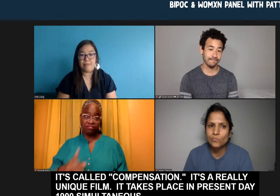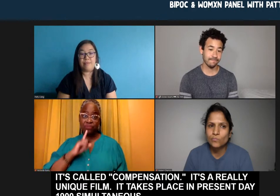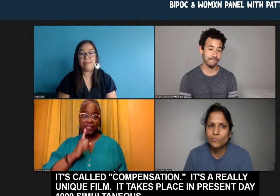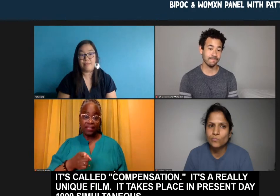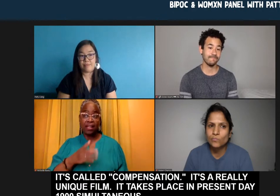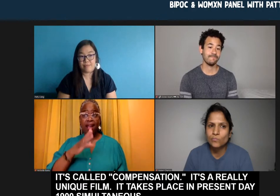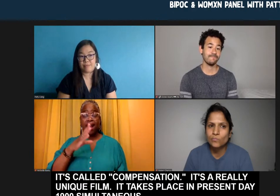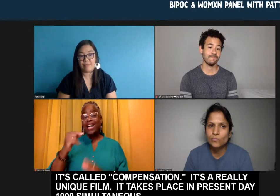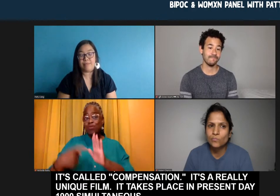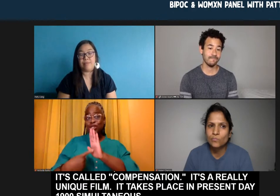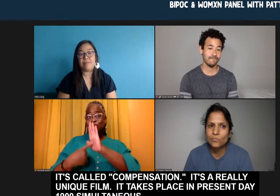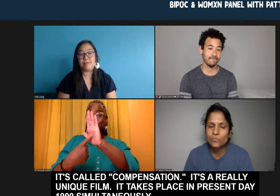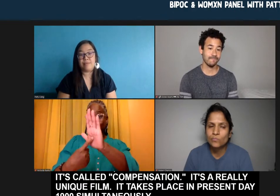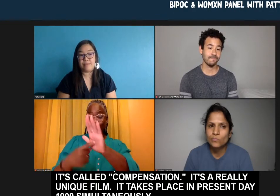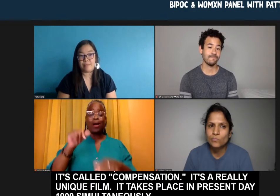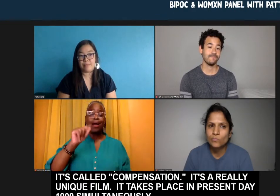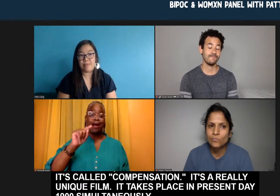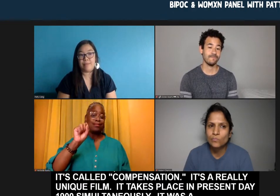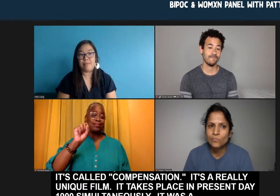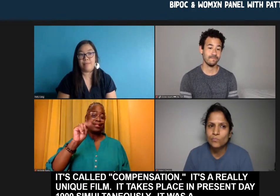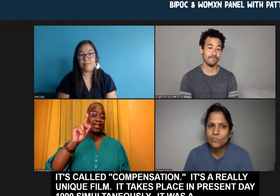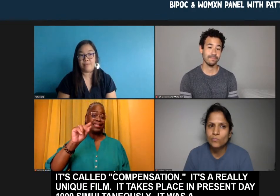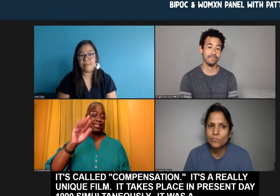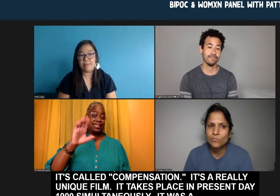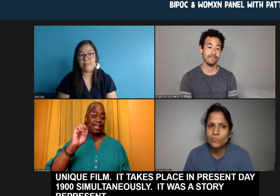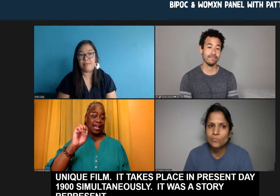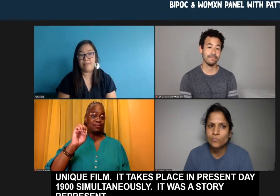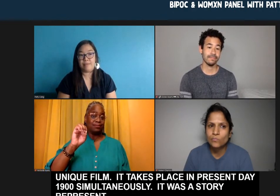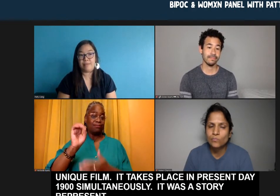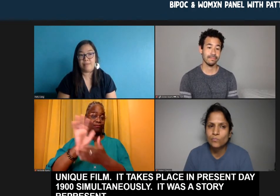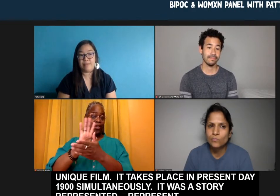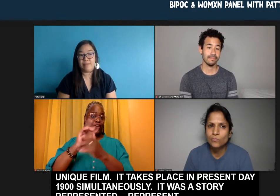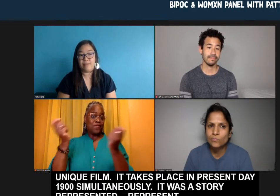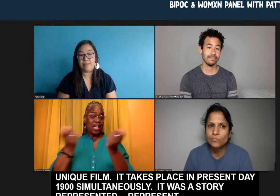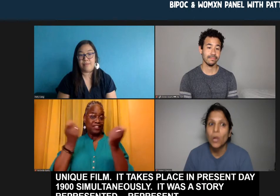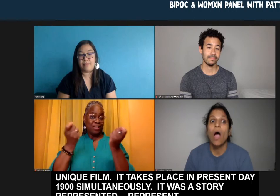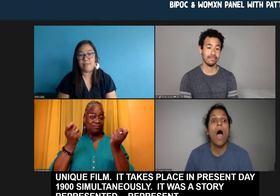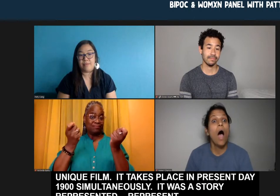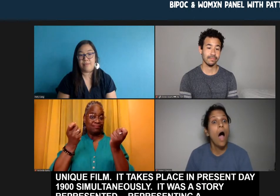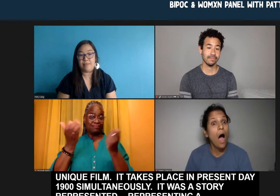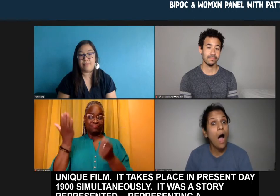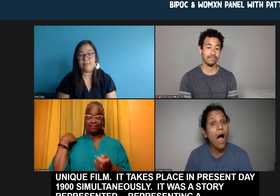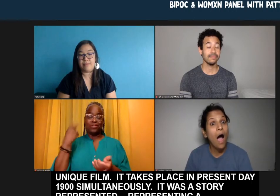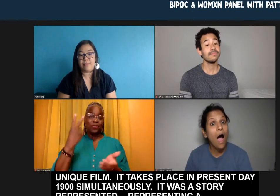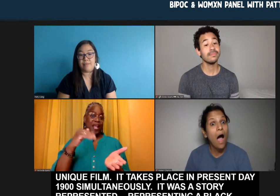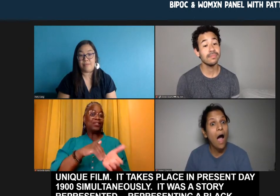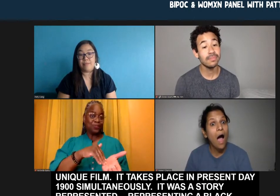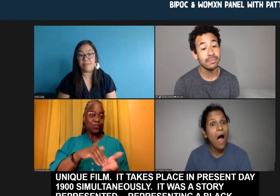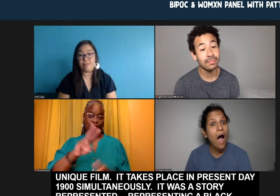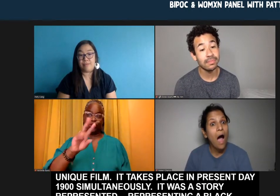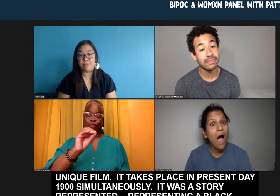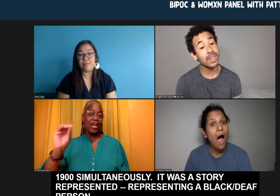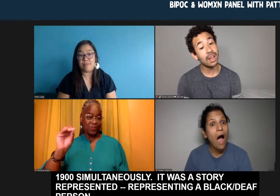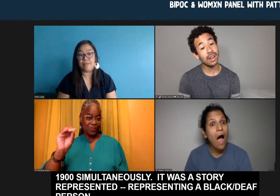story representing a Black deaf person. And it was shown at the Sundance Film Festival back